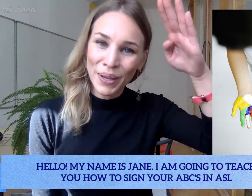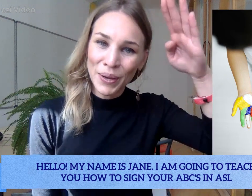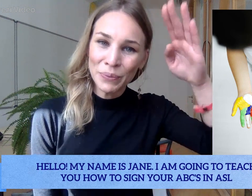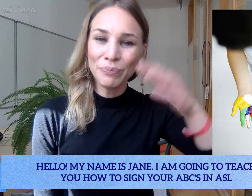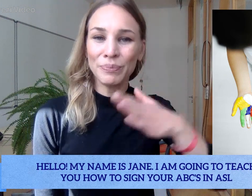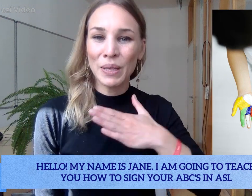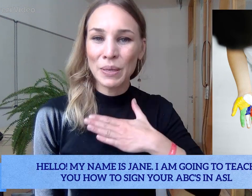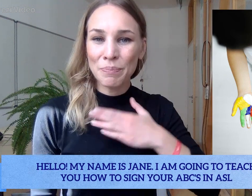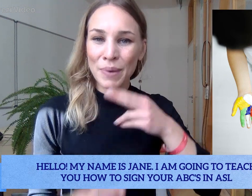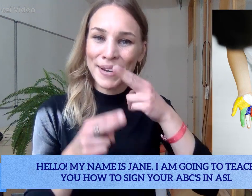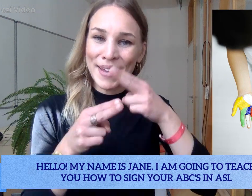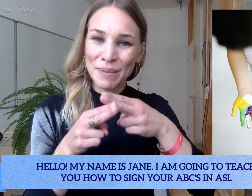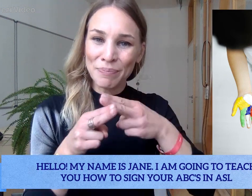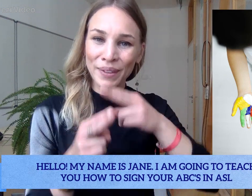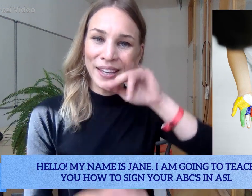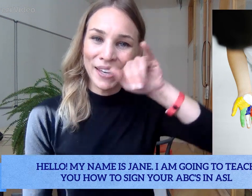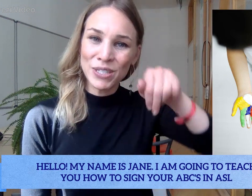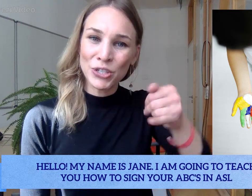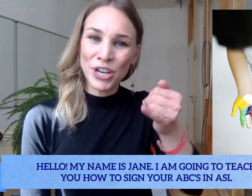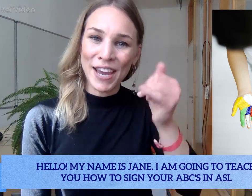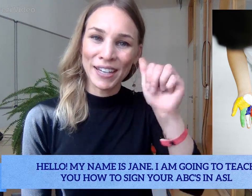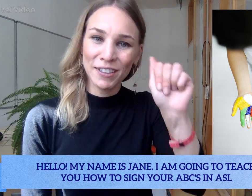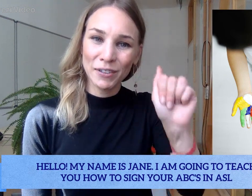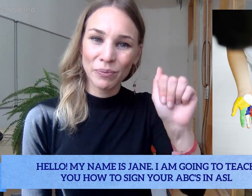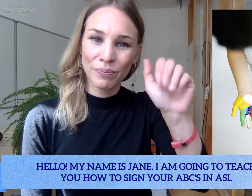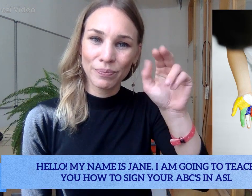Hello, my name is Jane.